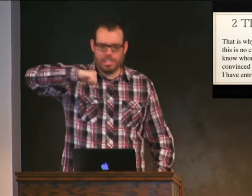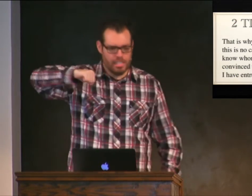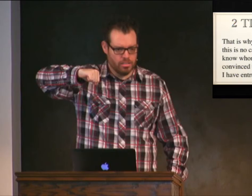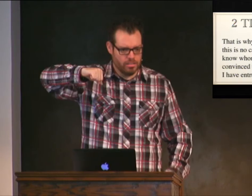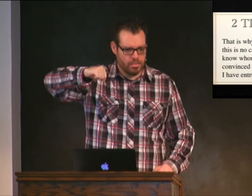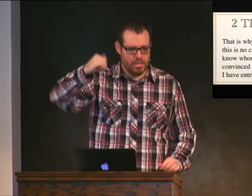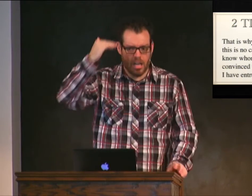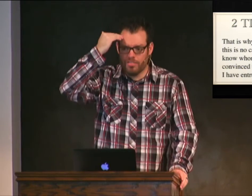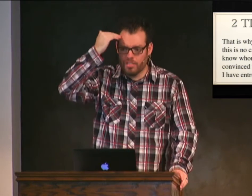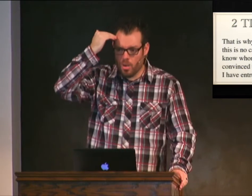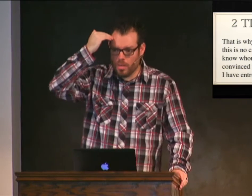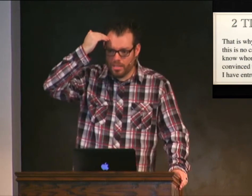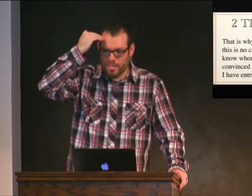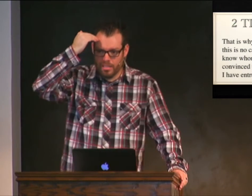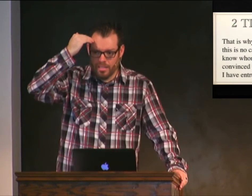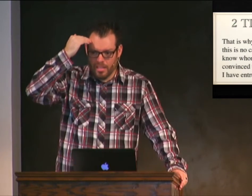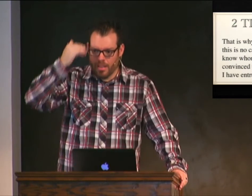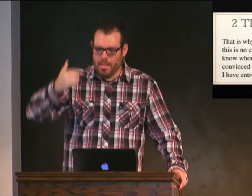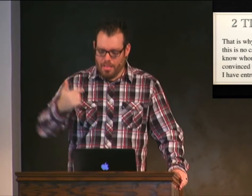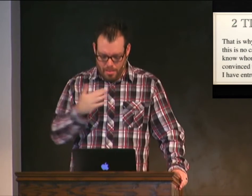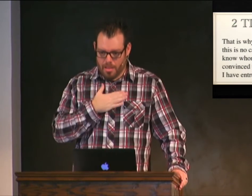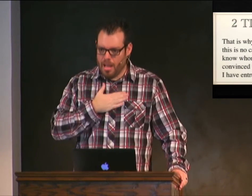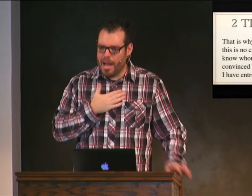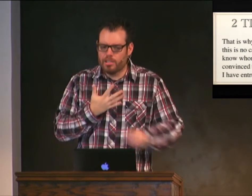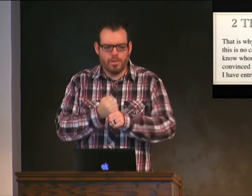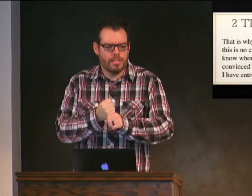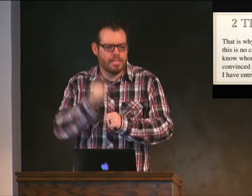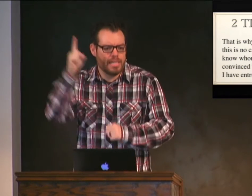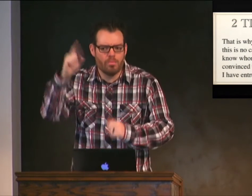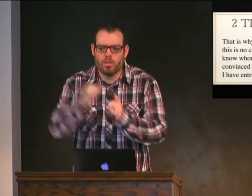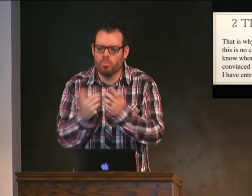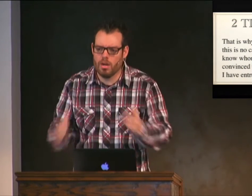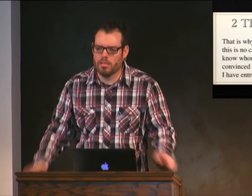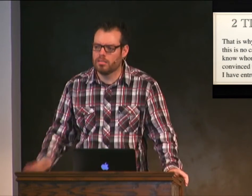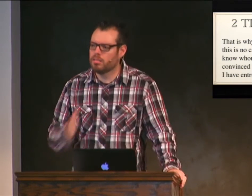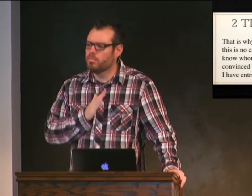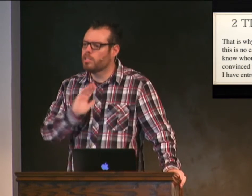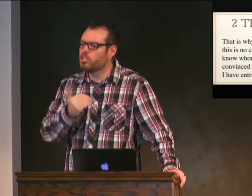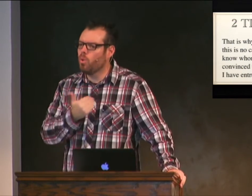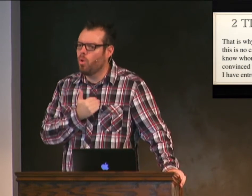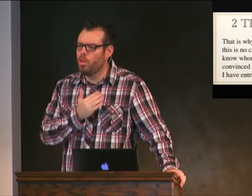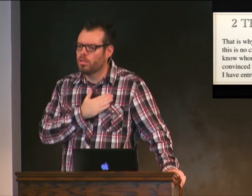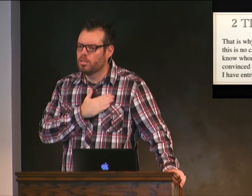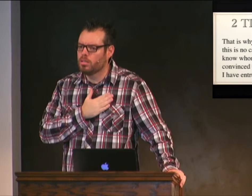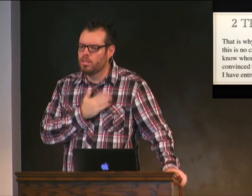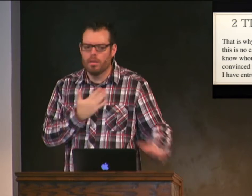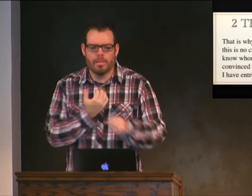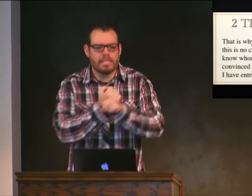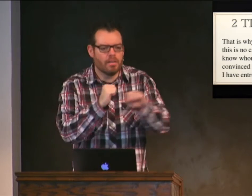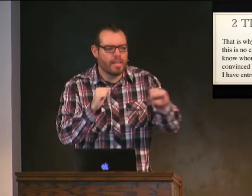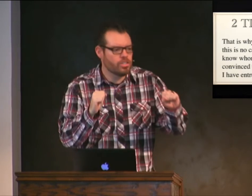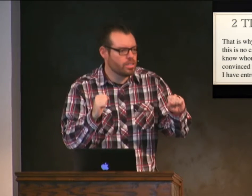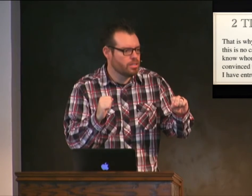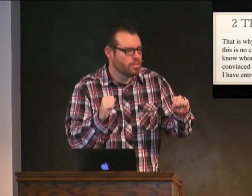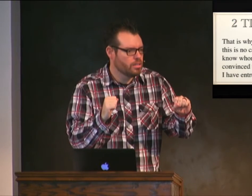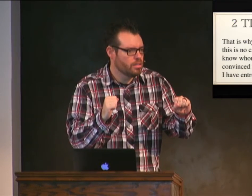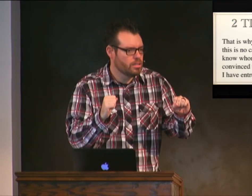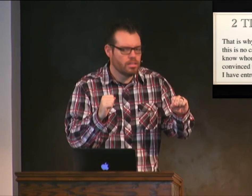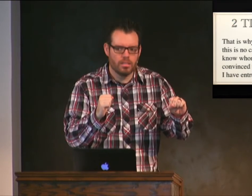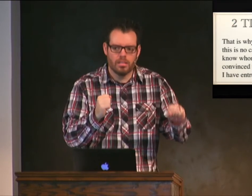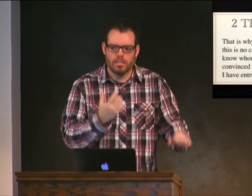I have the shield of knowing I trust him with what? My soul, my